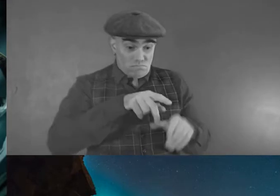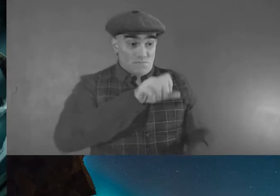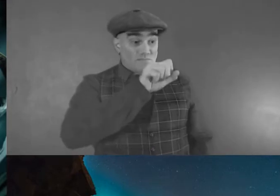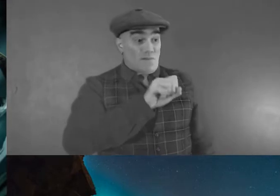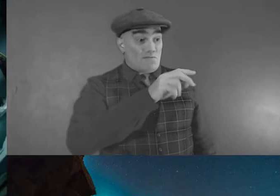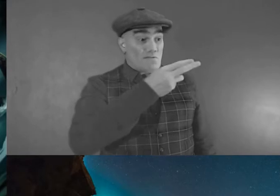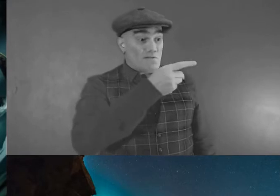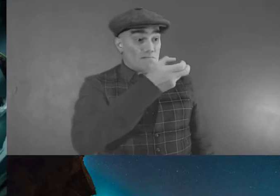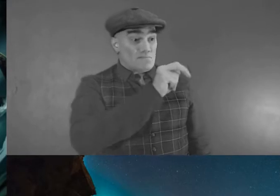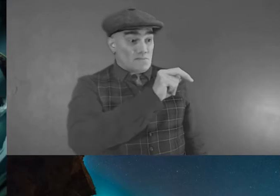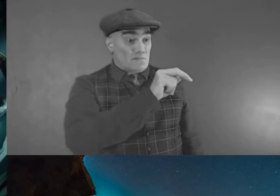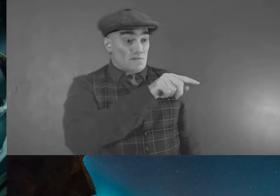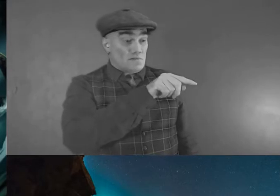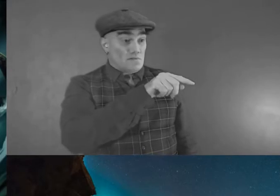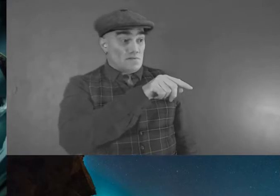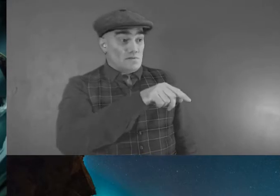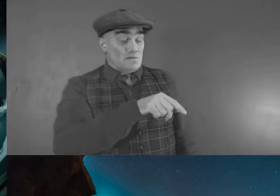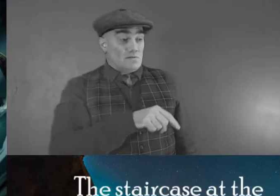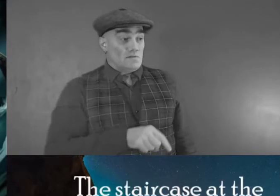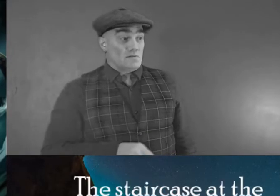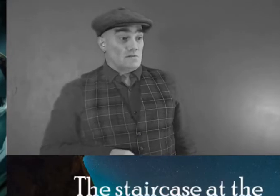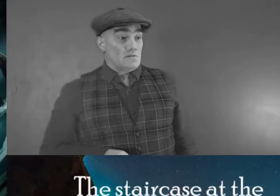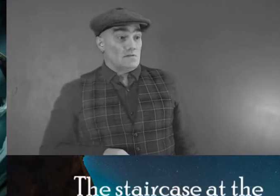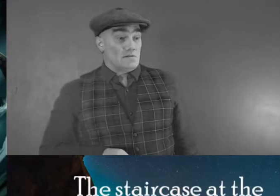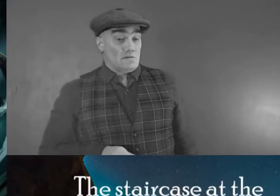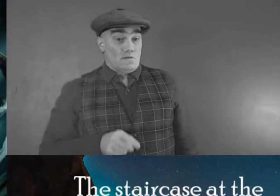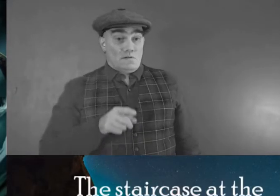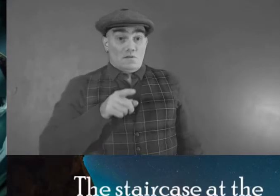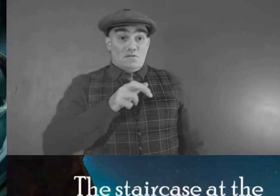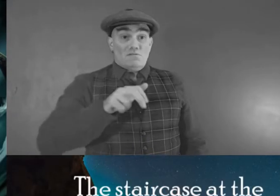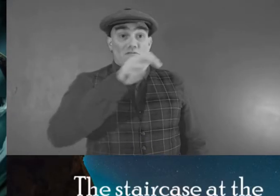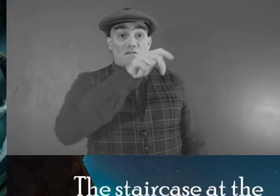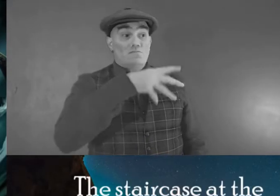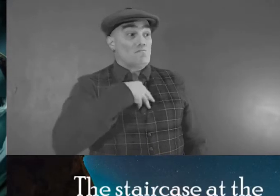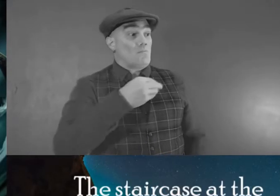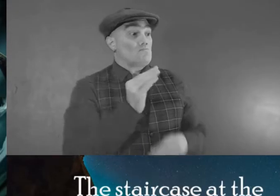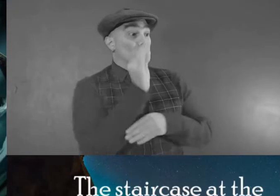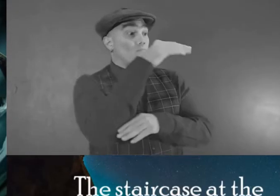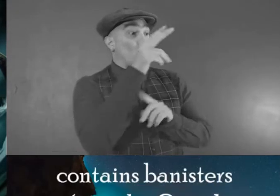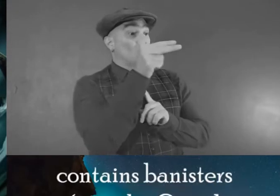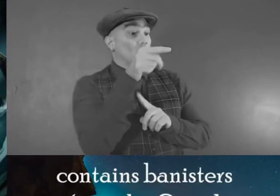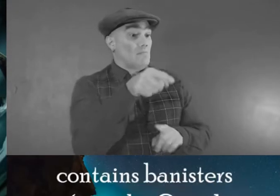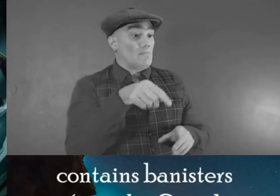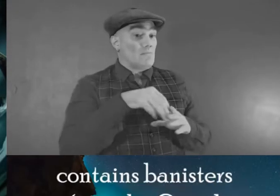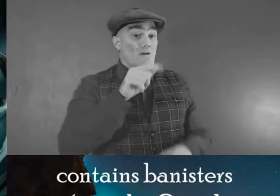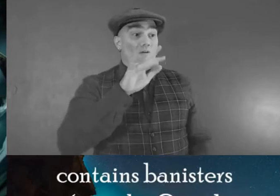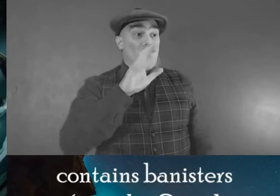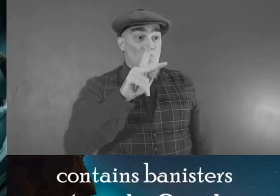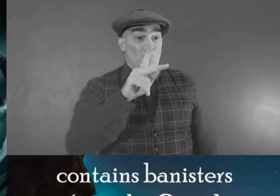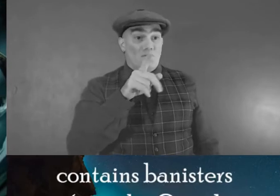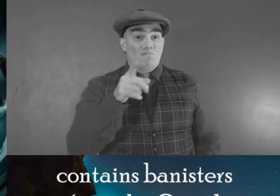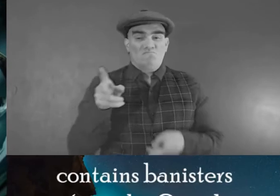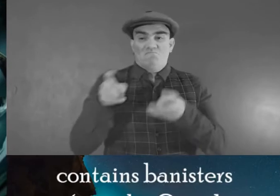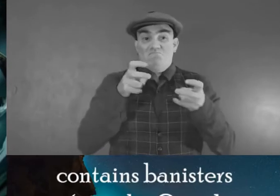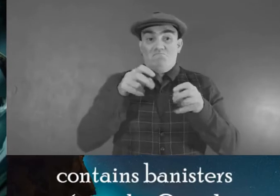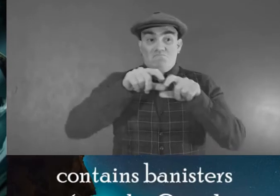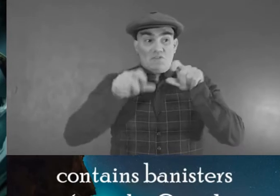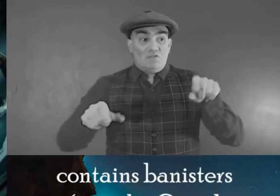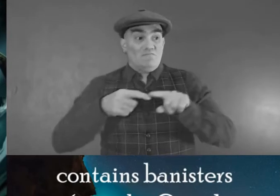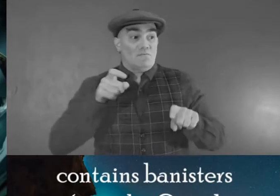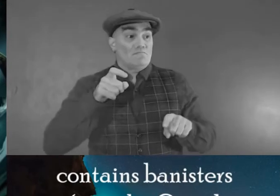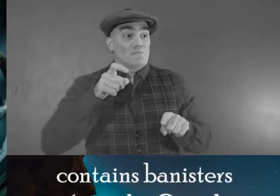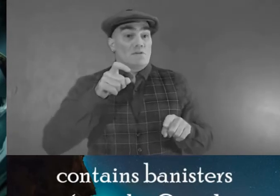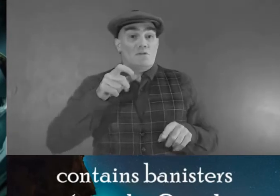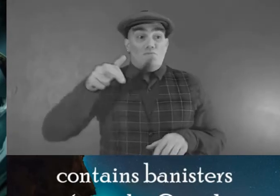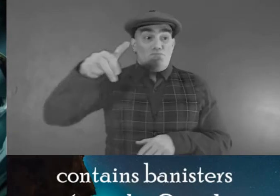699 boarded in the Southampton. The staircase at the White Swan Hotel in Montweg contains banisters from the grand